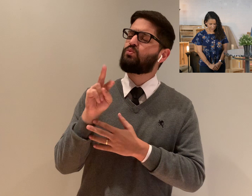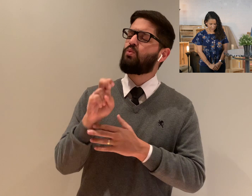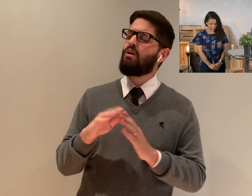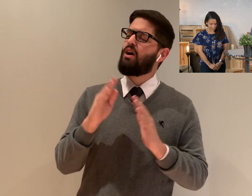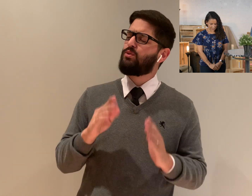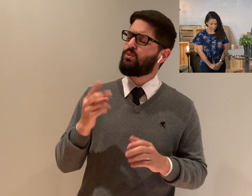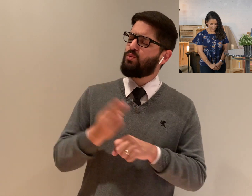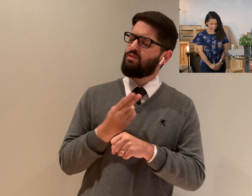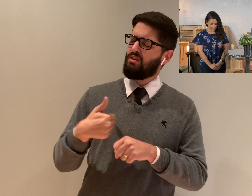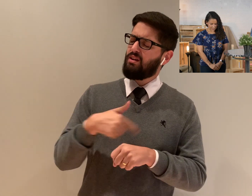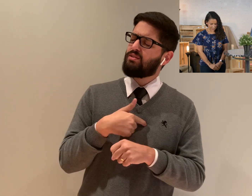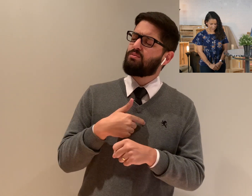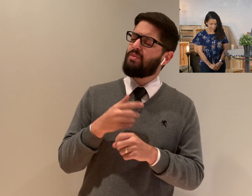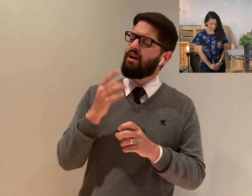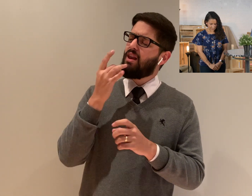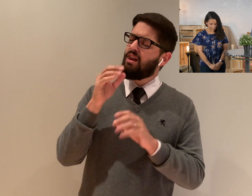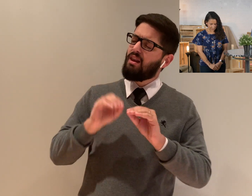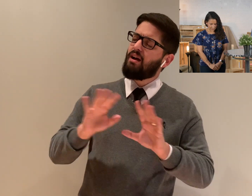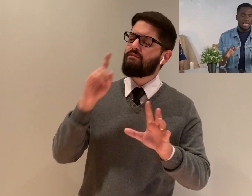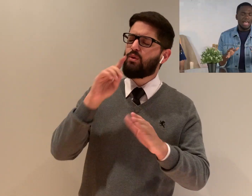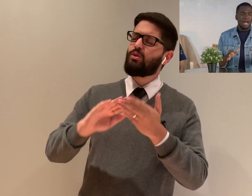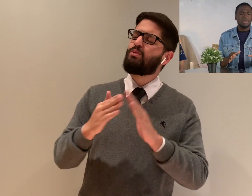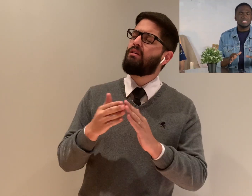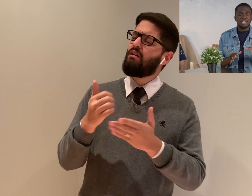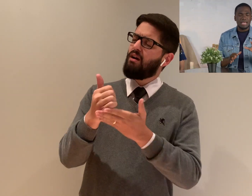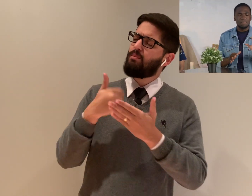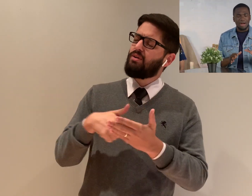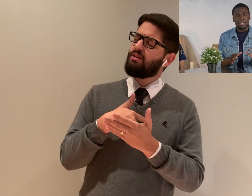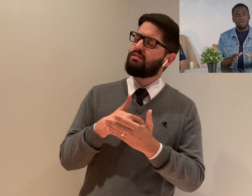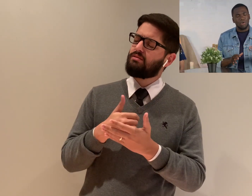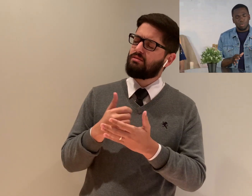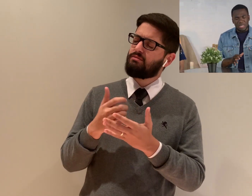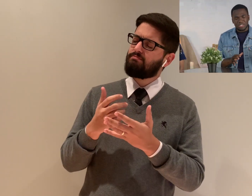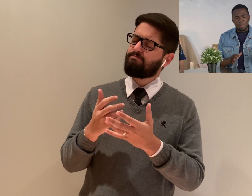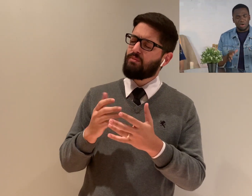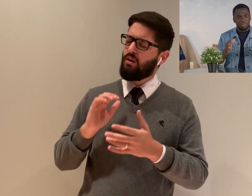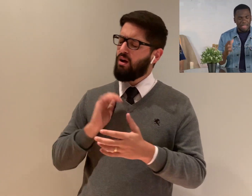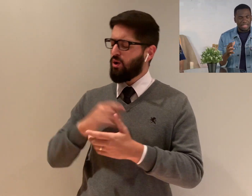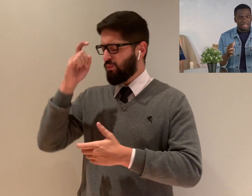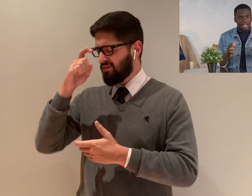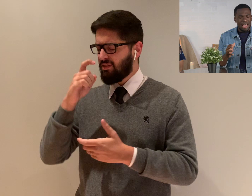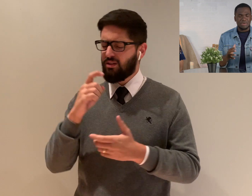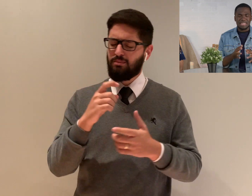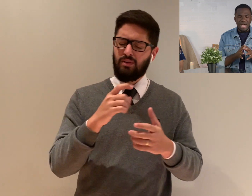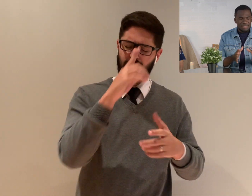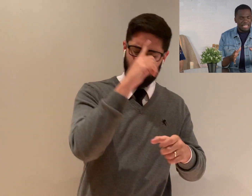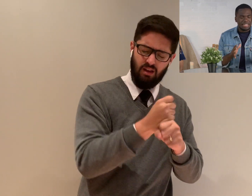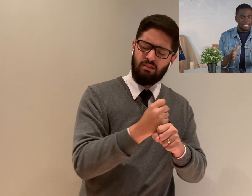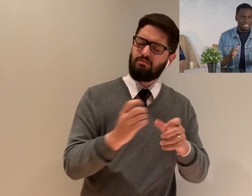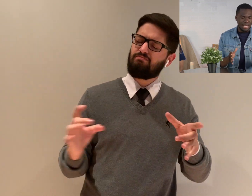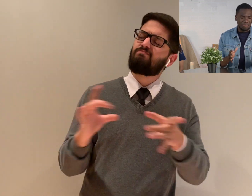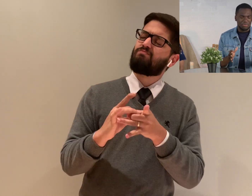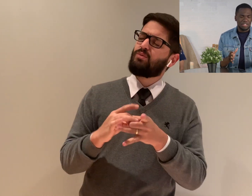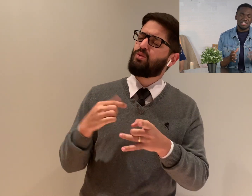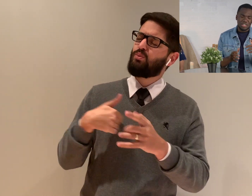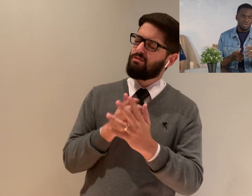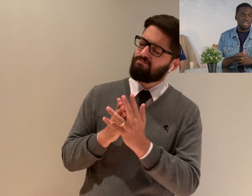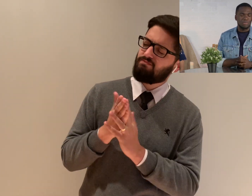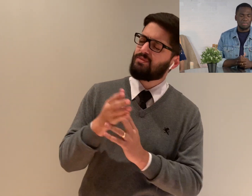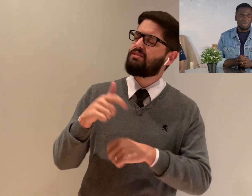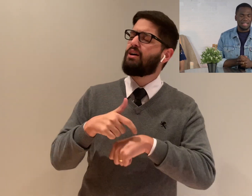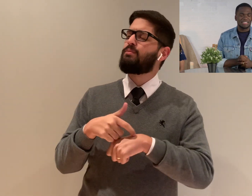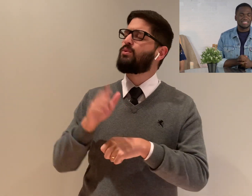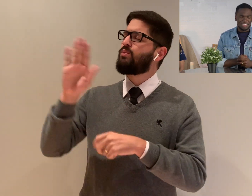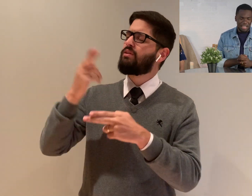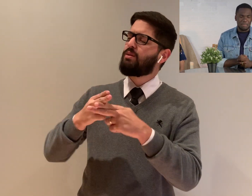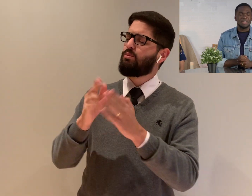you're using us to be a lighthouse in the community. Help us to keep marrying our wisdom and our faith as we navigate this time. It's in your